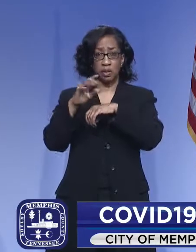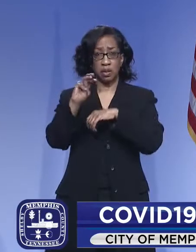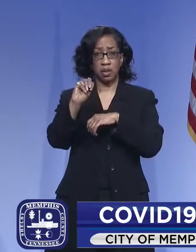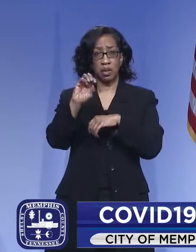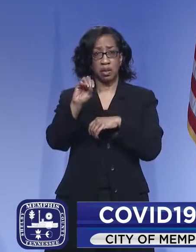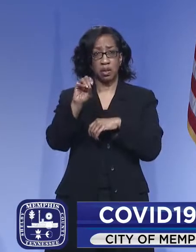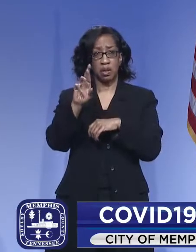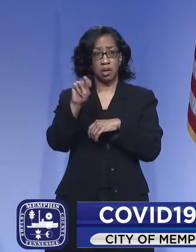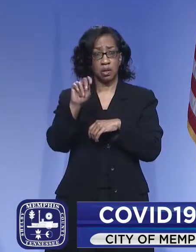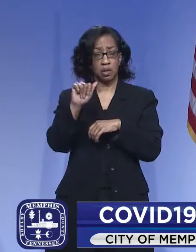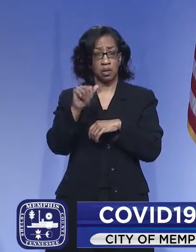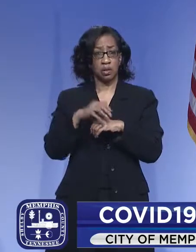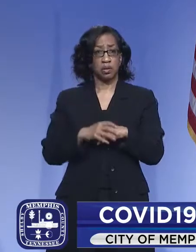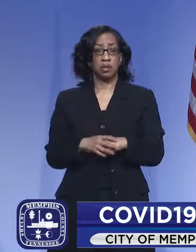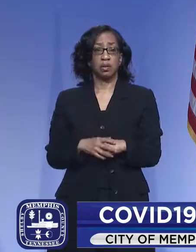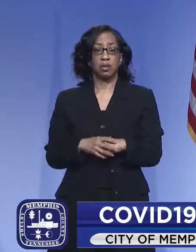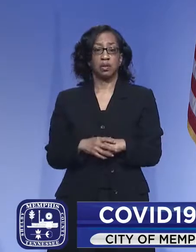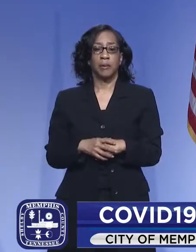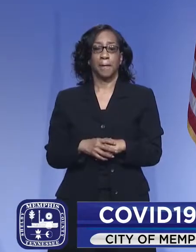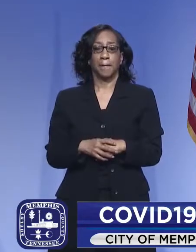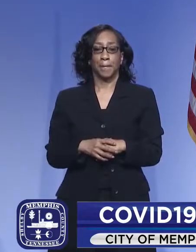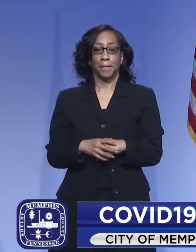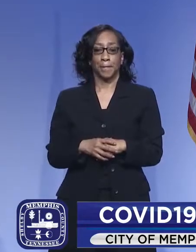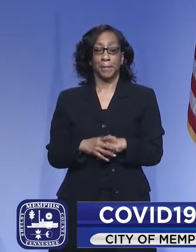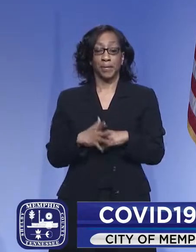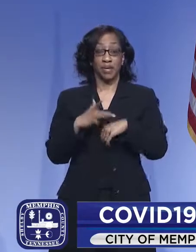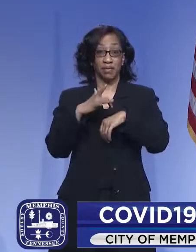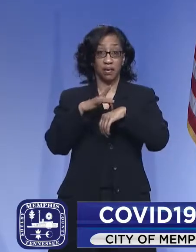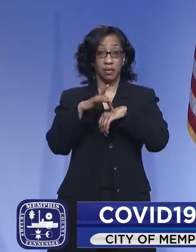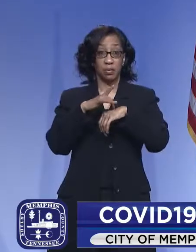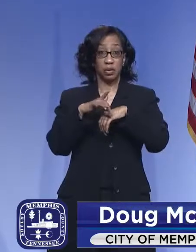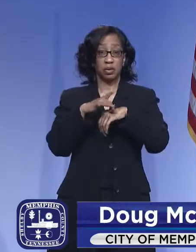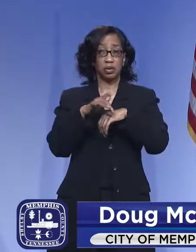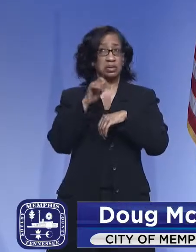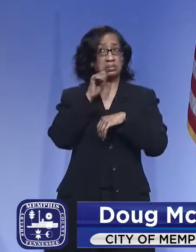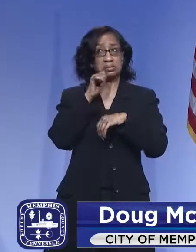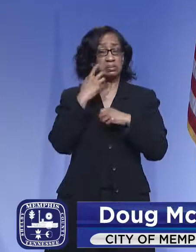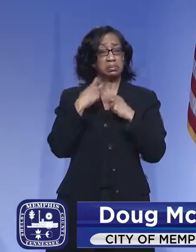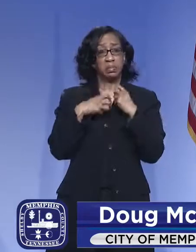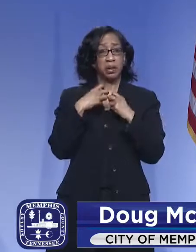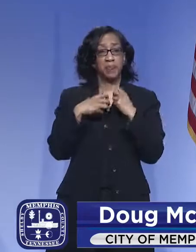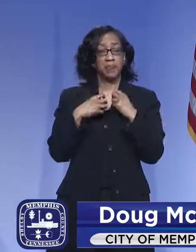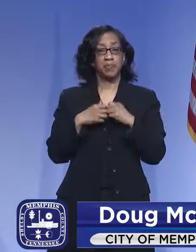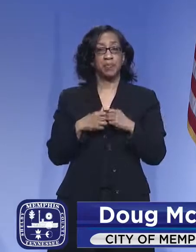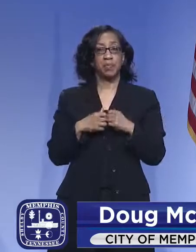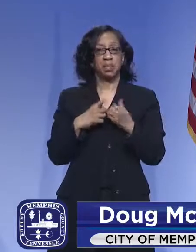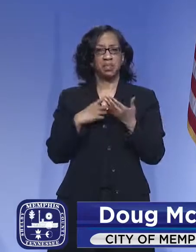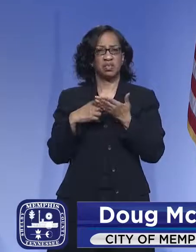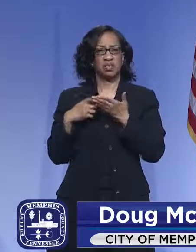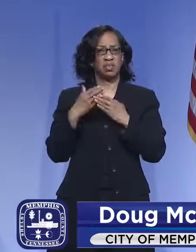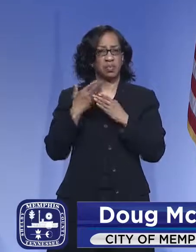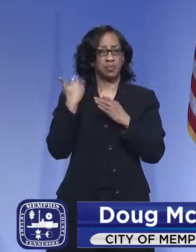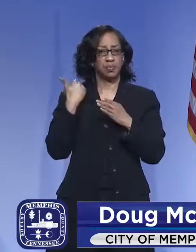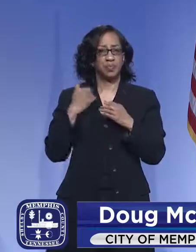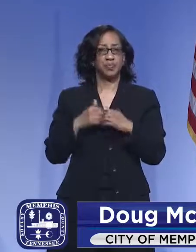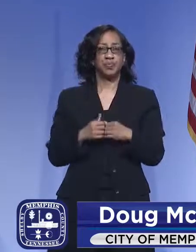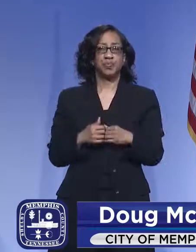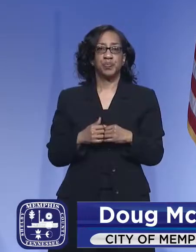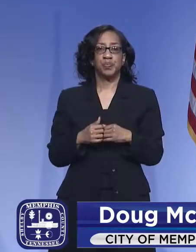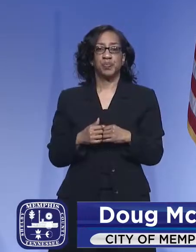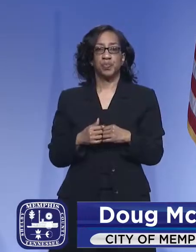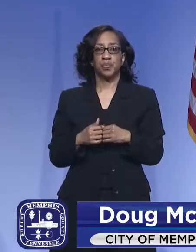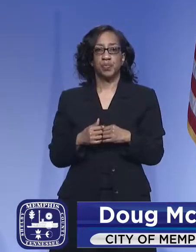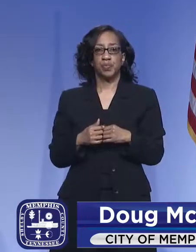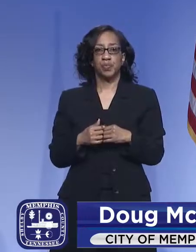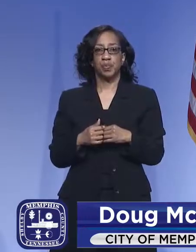vaccine, and I have a follow-up. So availability is not really an issue. I talked a little bit about this before, that we, through